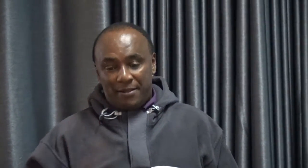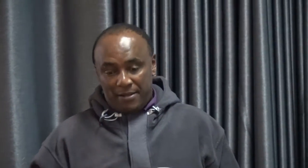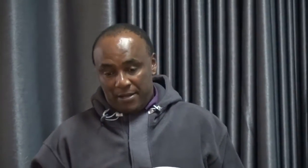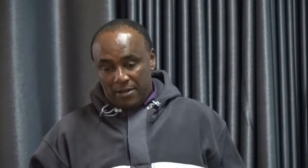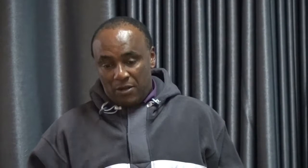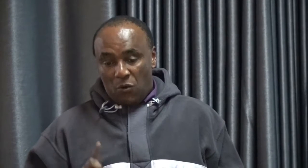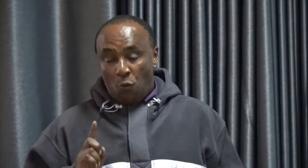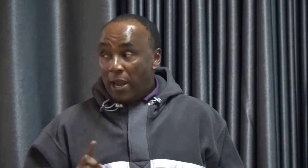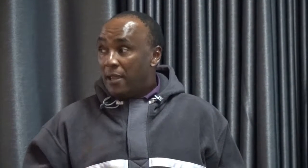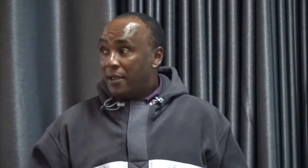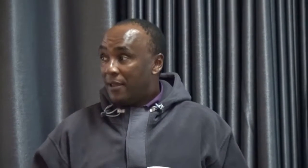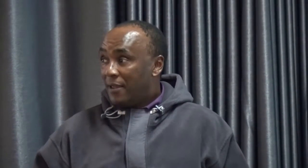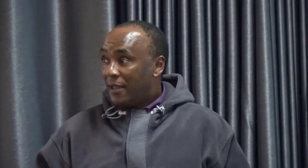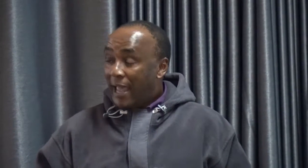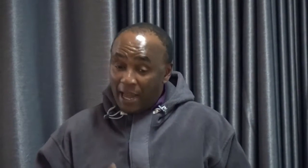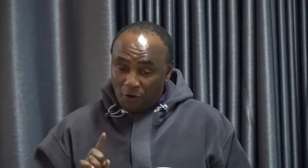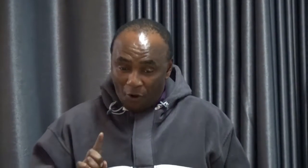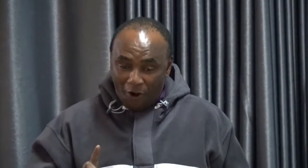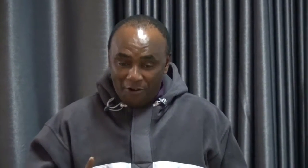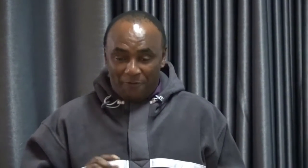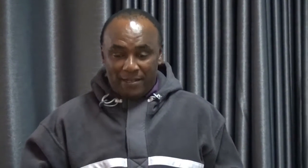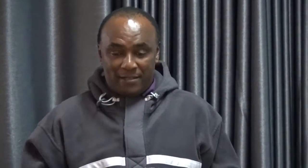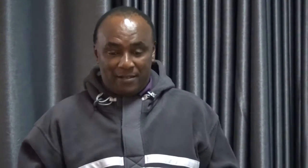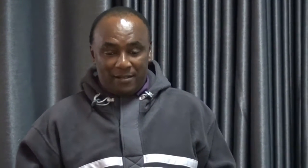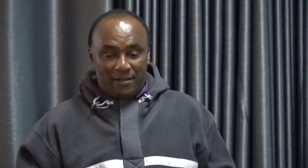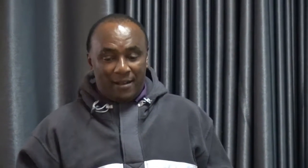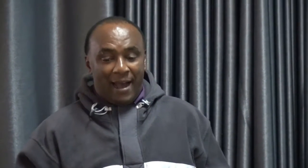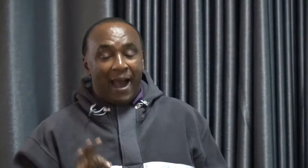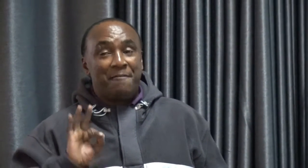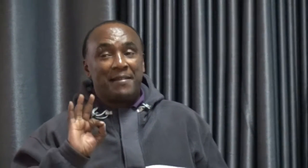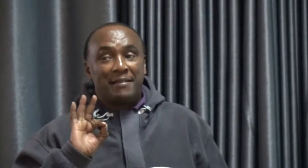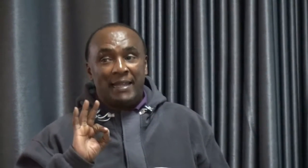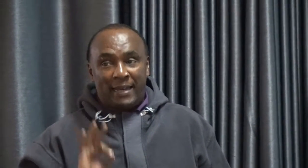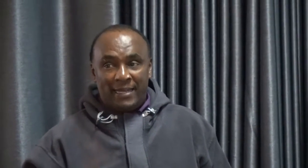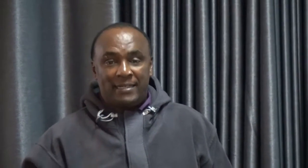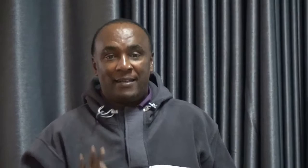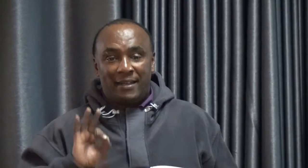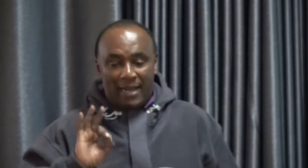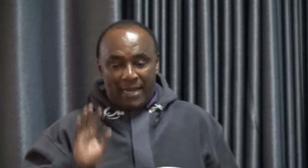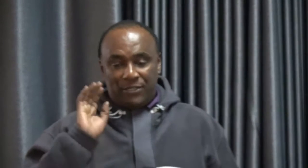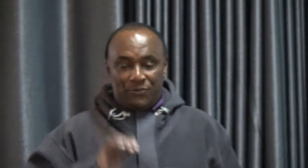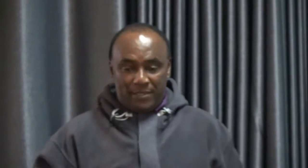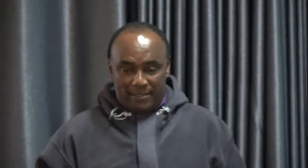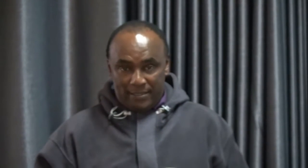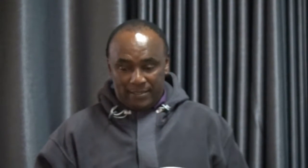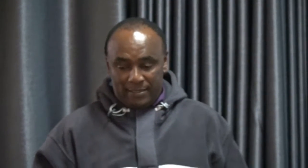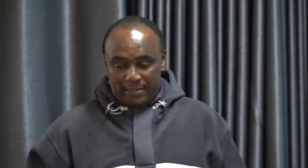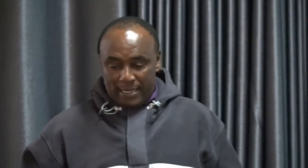I, we, and all of us having the right